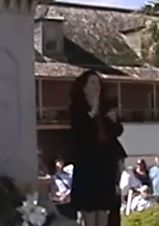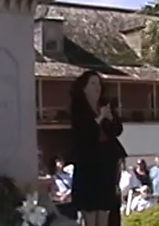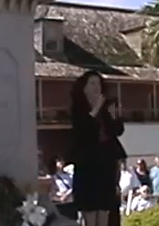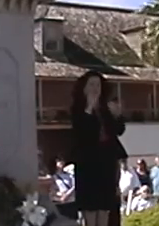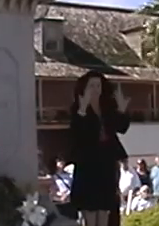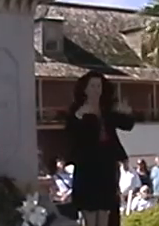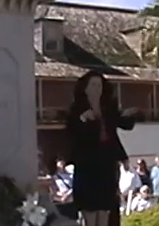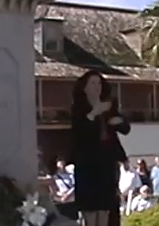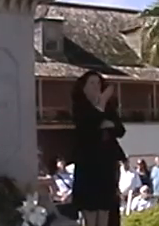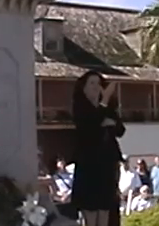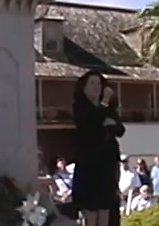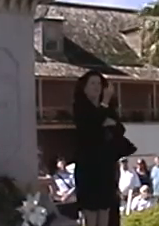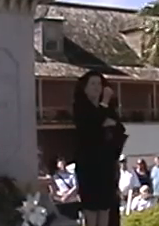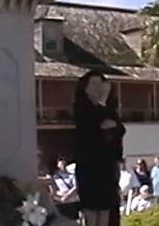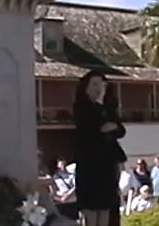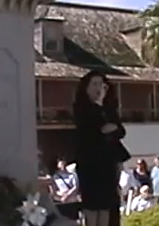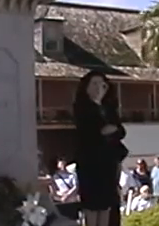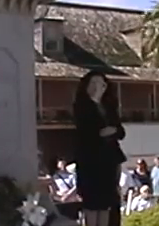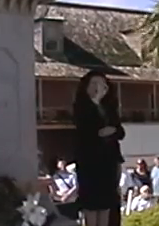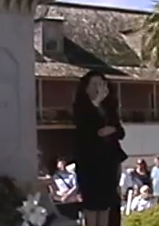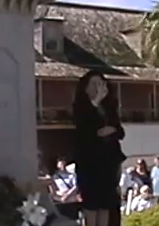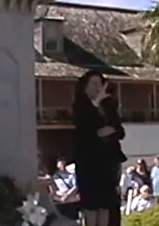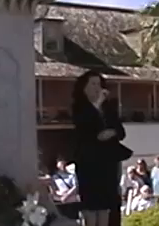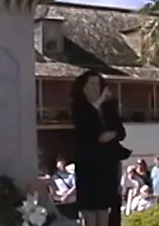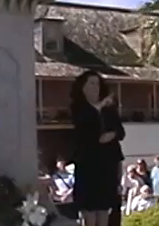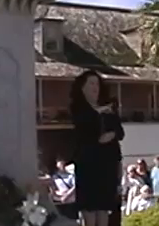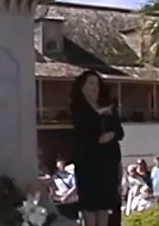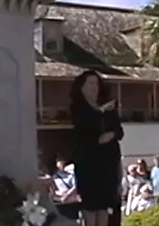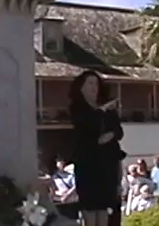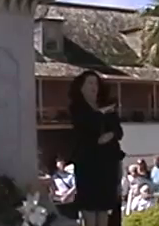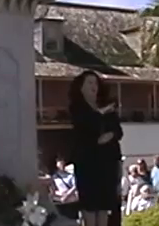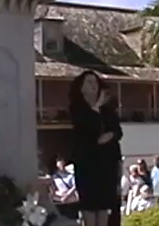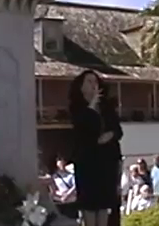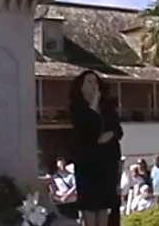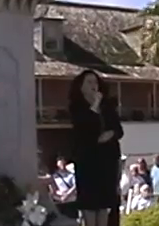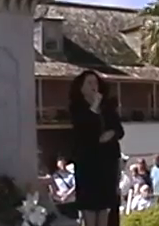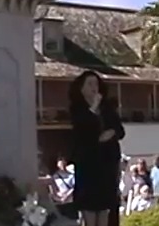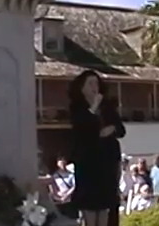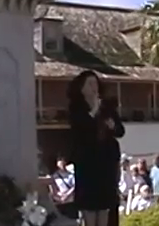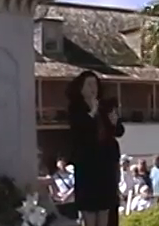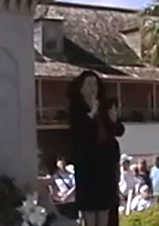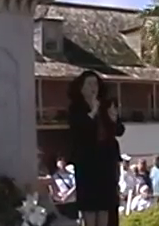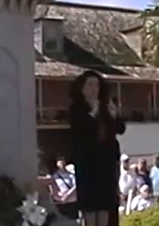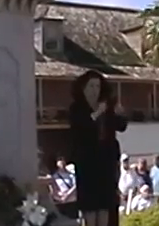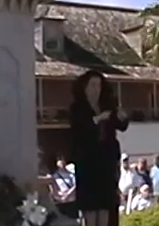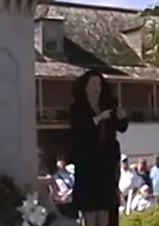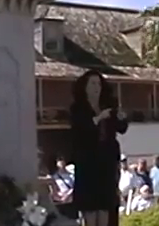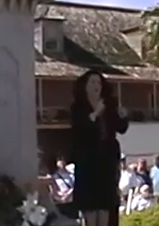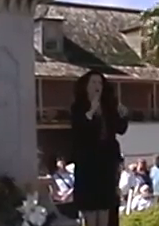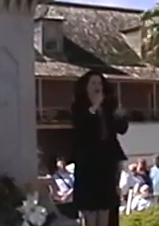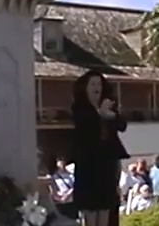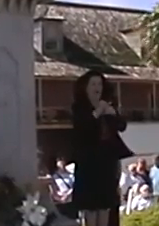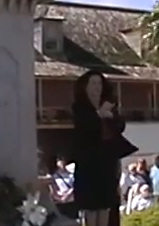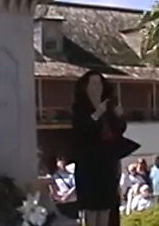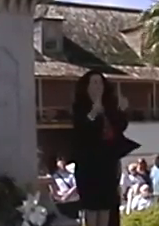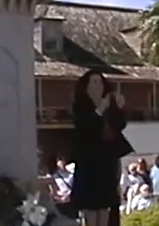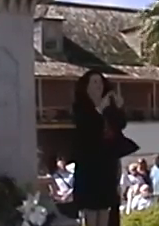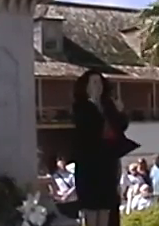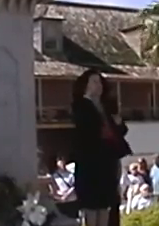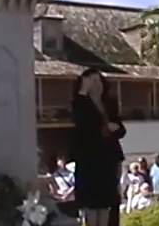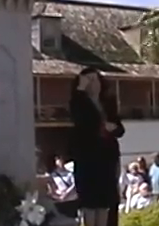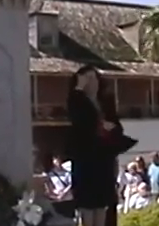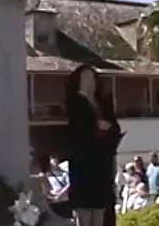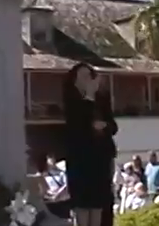in 1508, and Ponce de León was appointed the island's first governor in